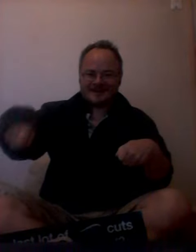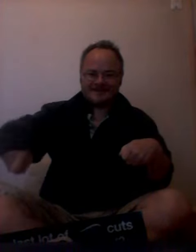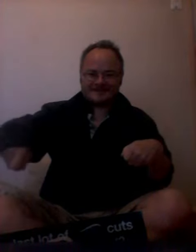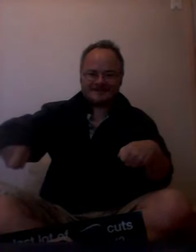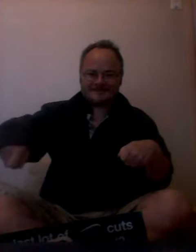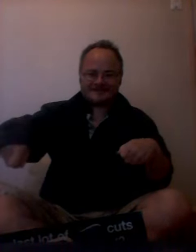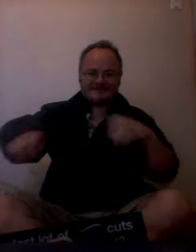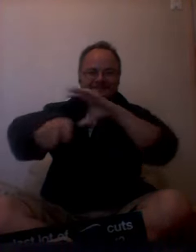cane,